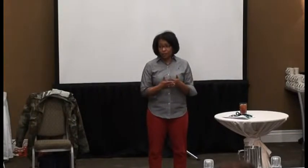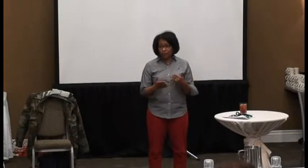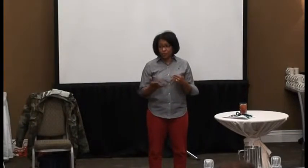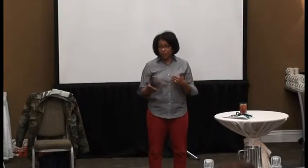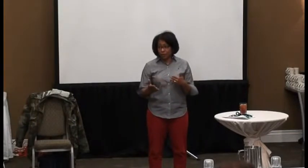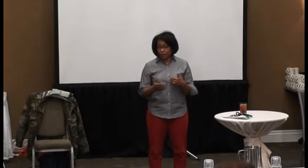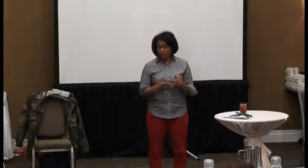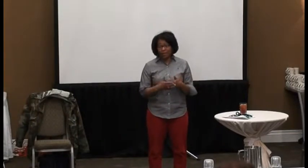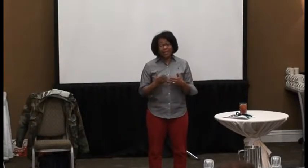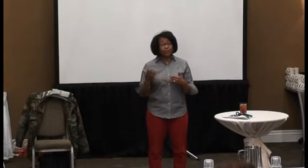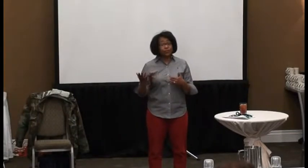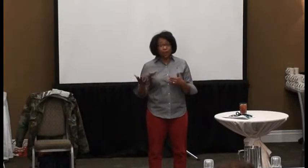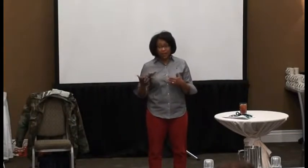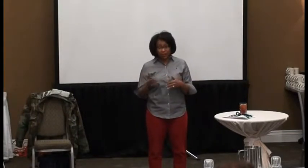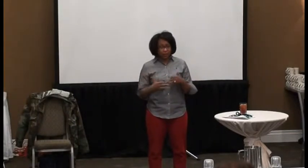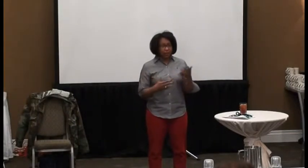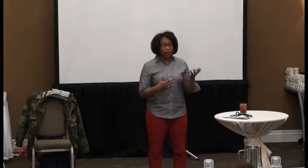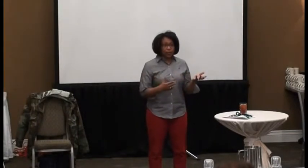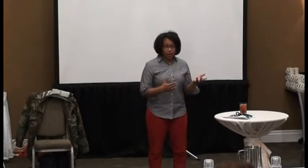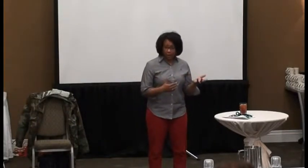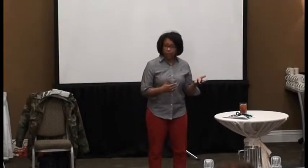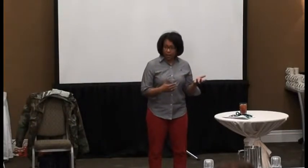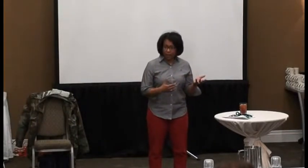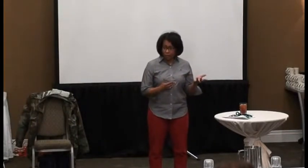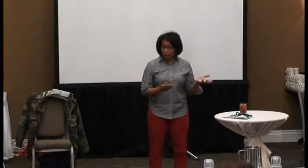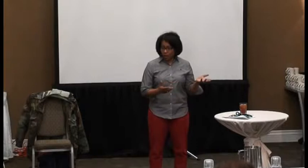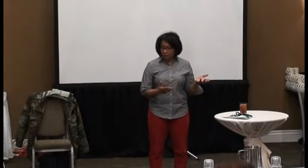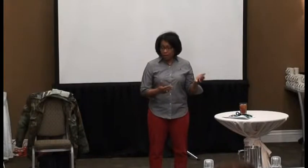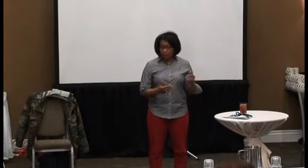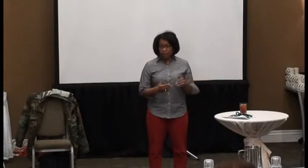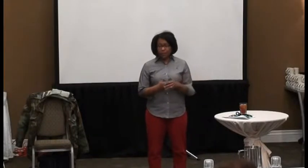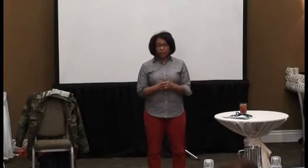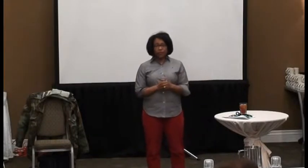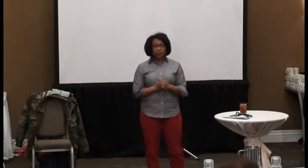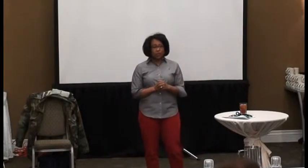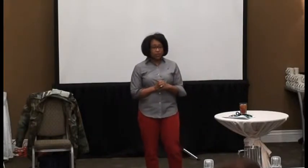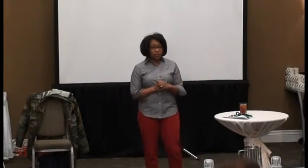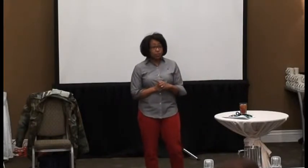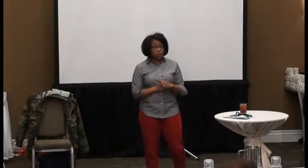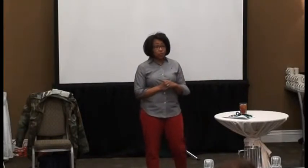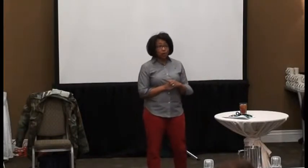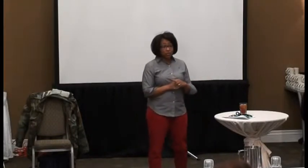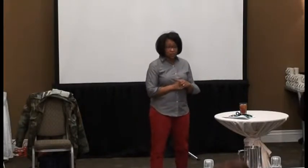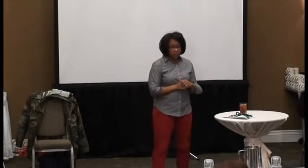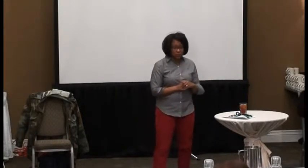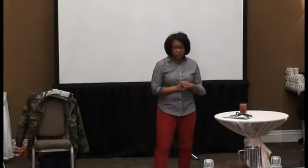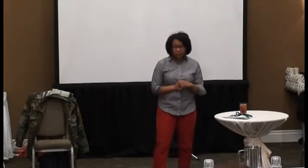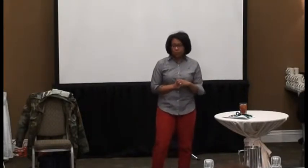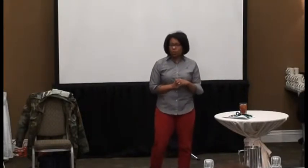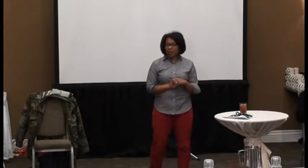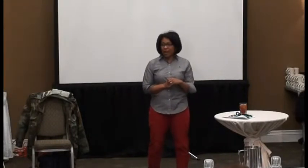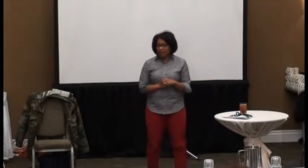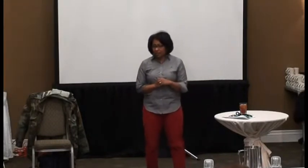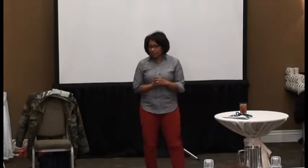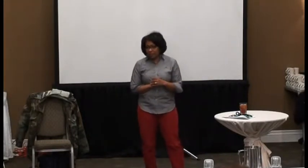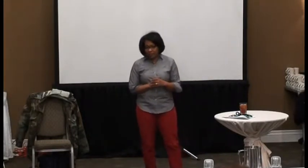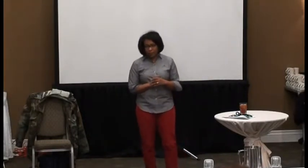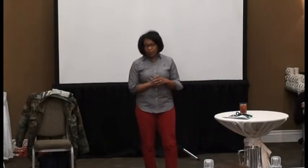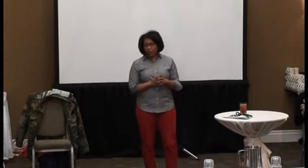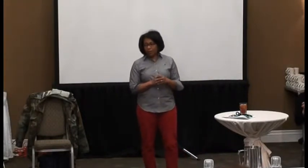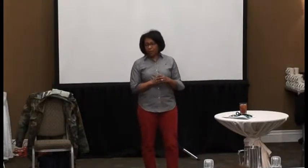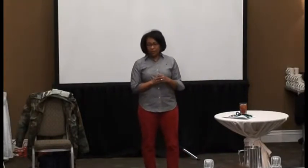good during the summer, even driving, even at work. But some of those other kids that are more impulsive, more